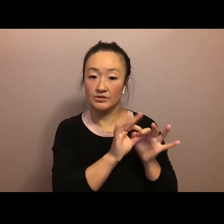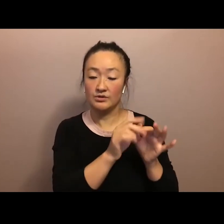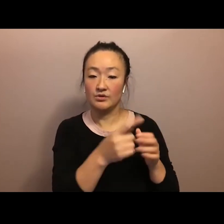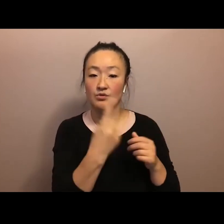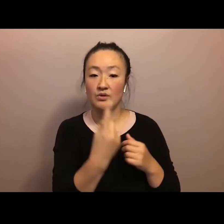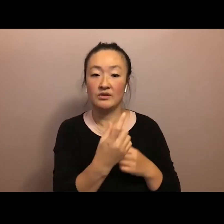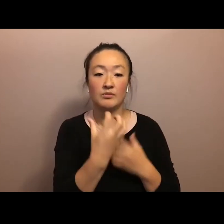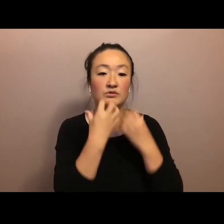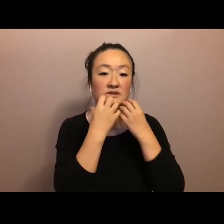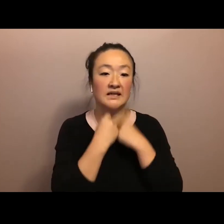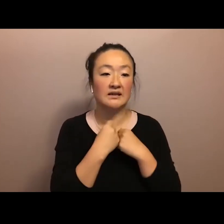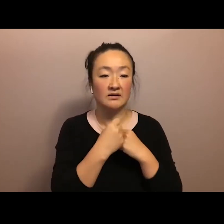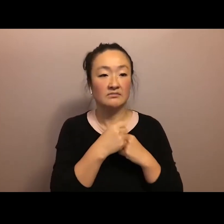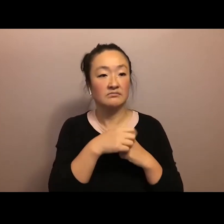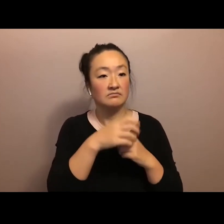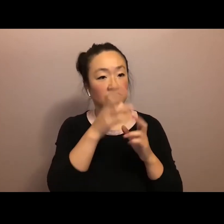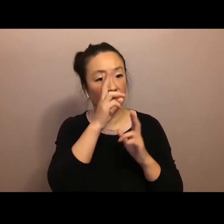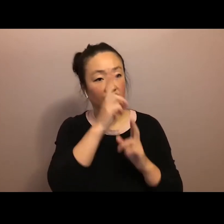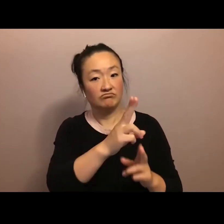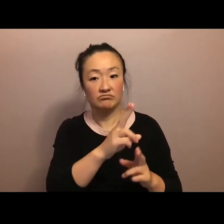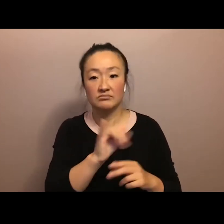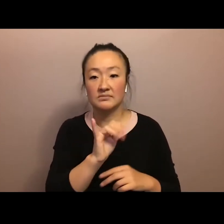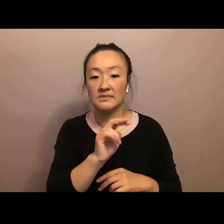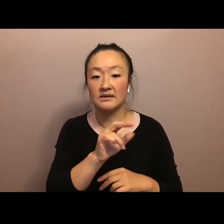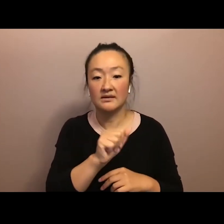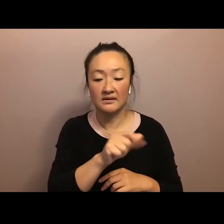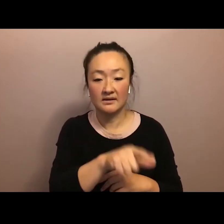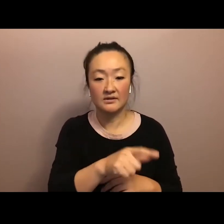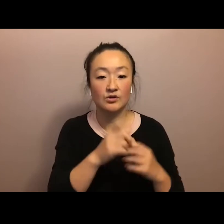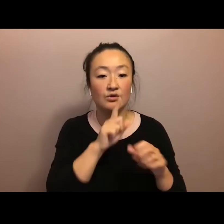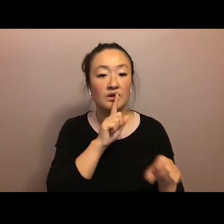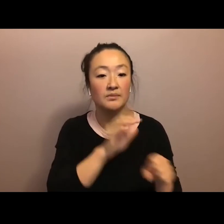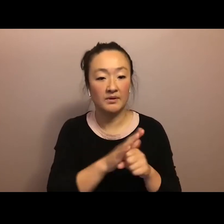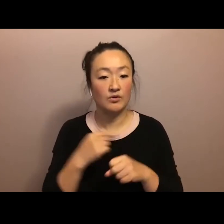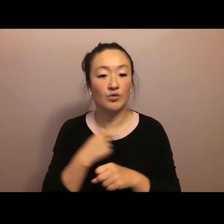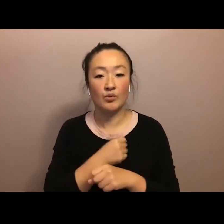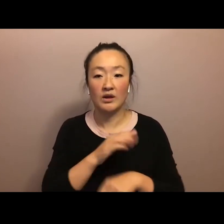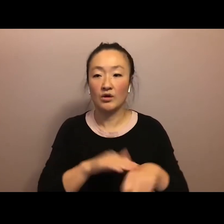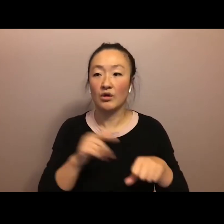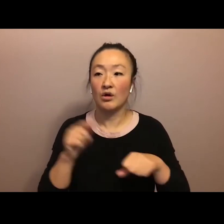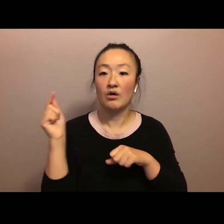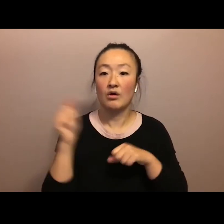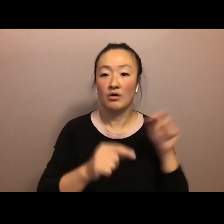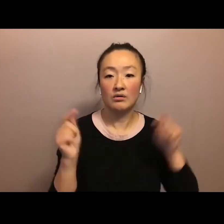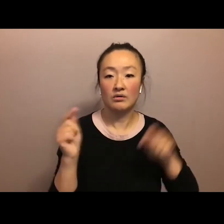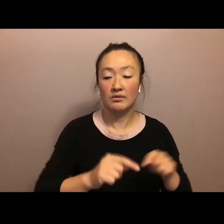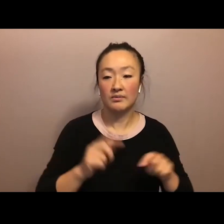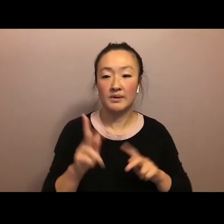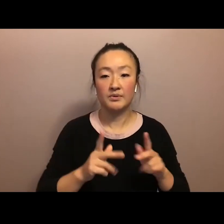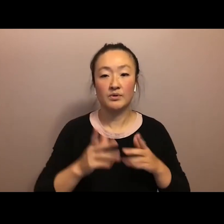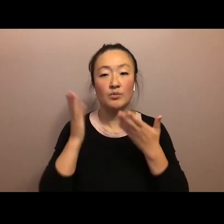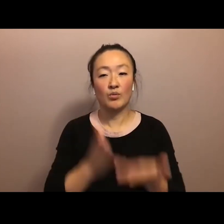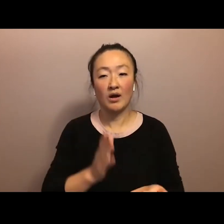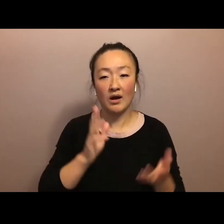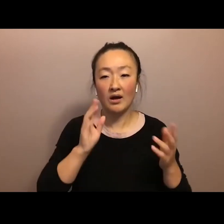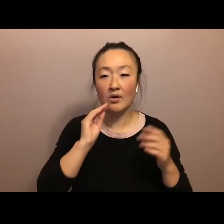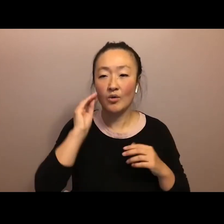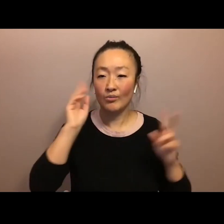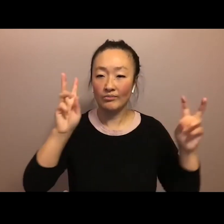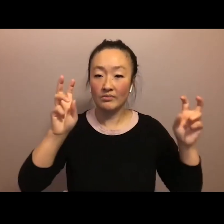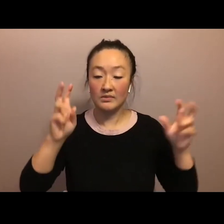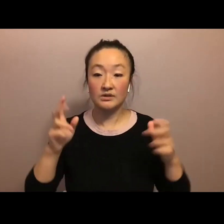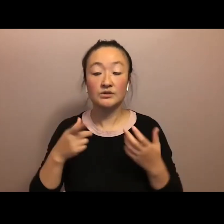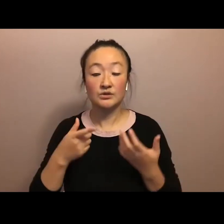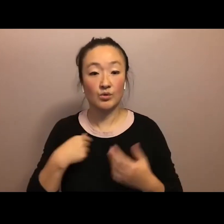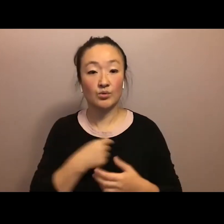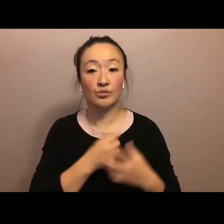aina. Through our collective ea and our commitment to aloha aina, we brought these kanaka home. And in doing so, we